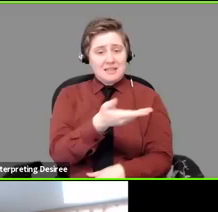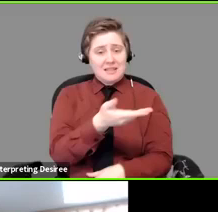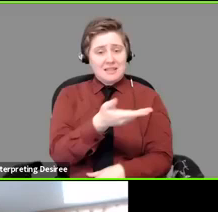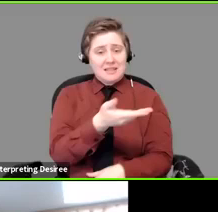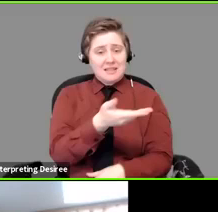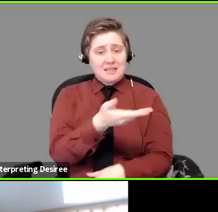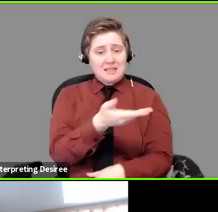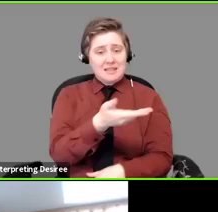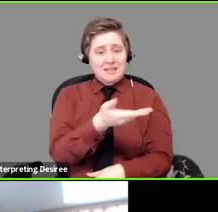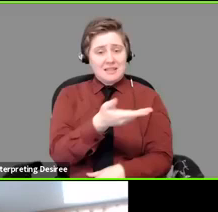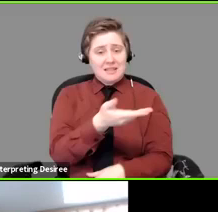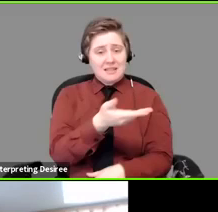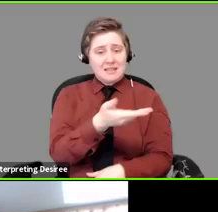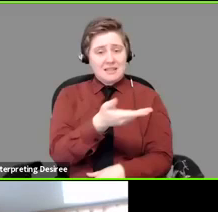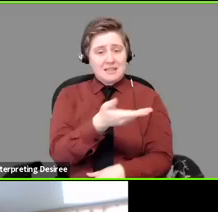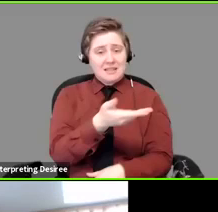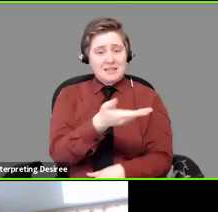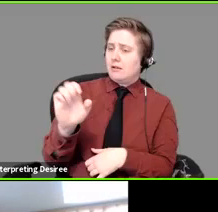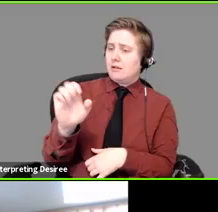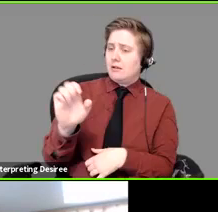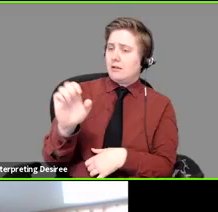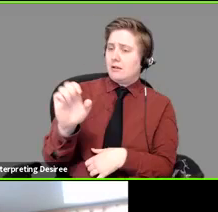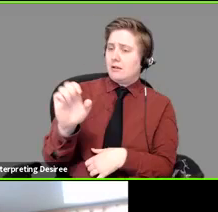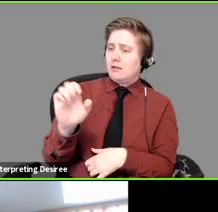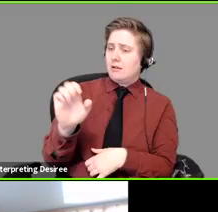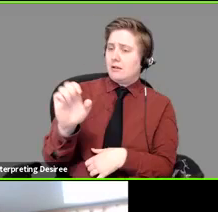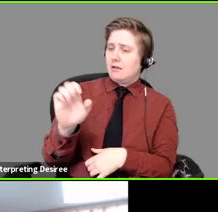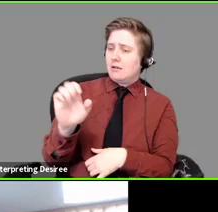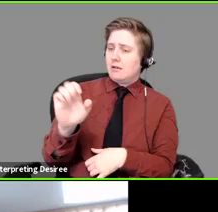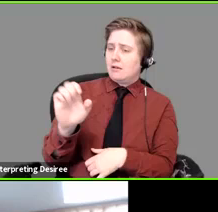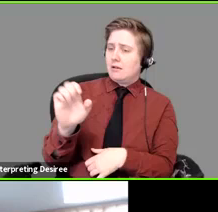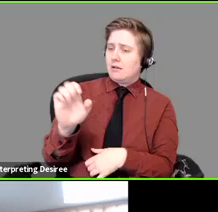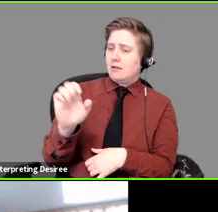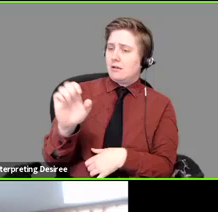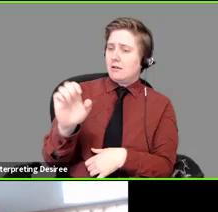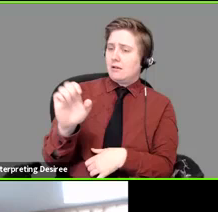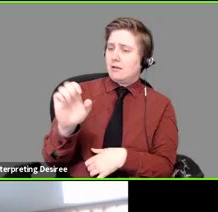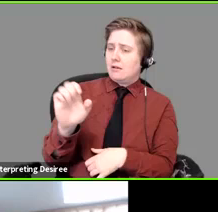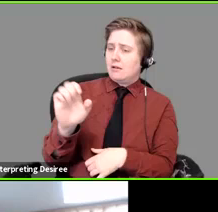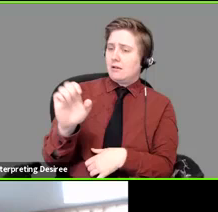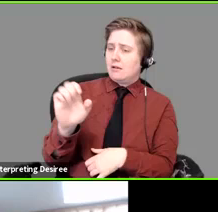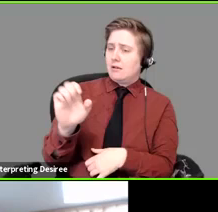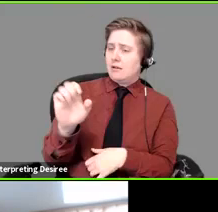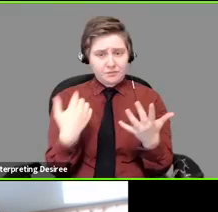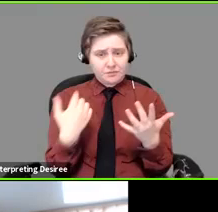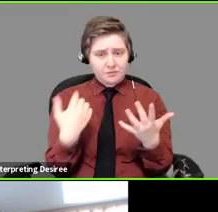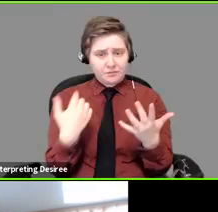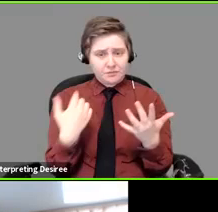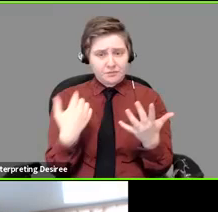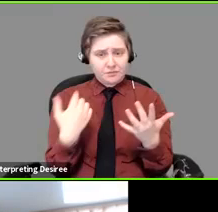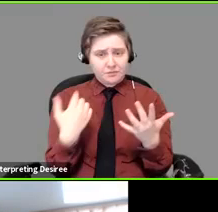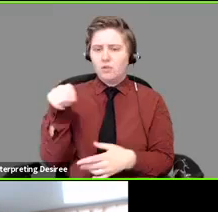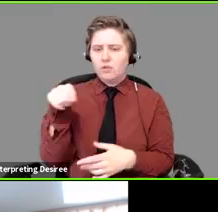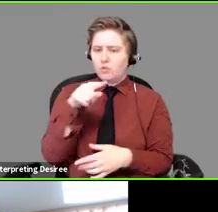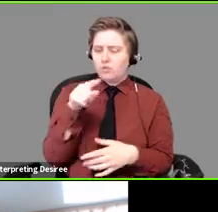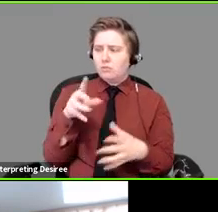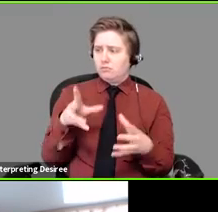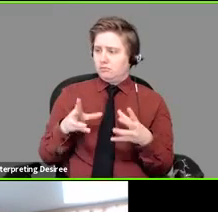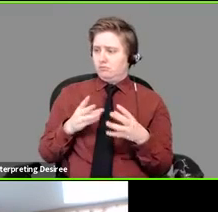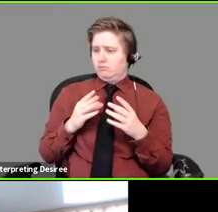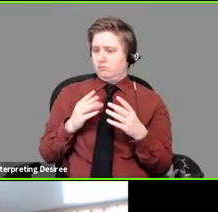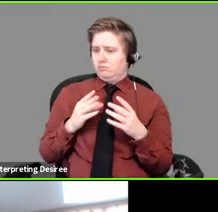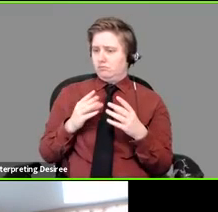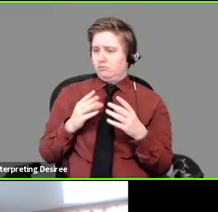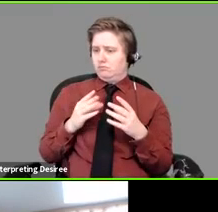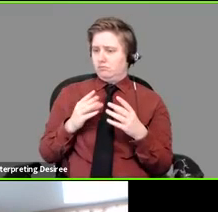Dake, would you mind kind of just walking through what we've come up with, and then how you've taken it from that process and then